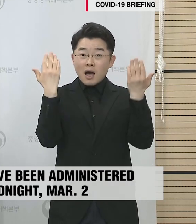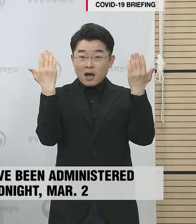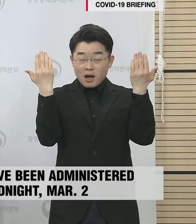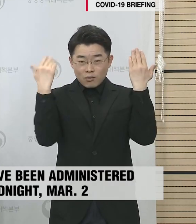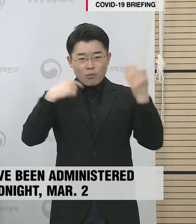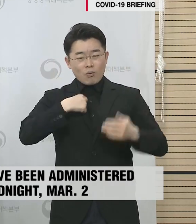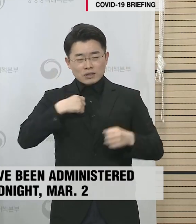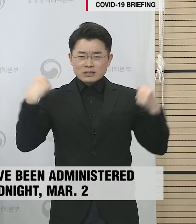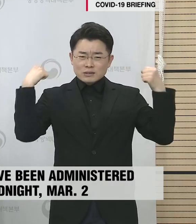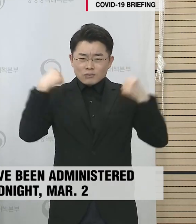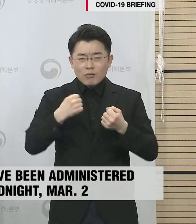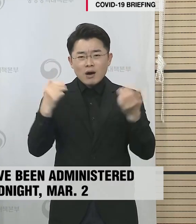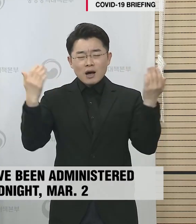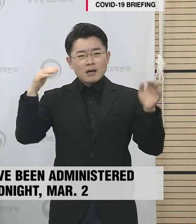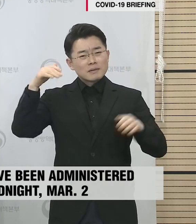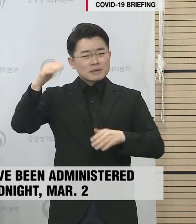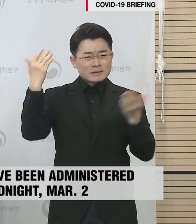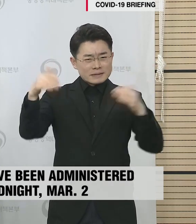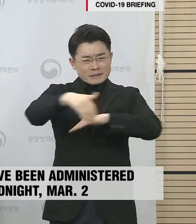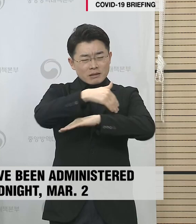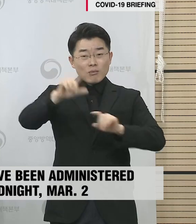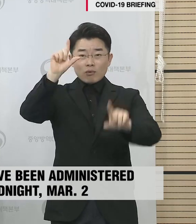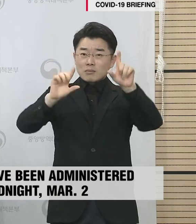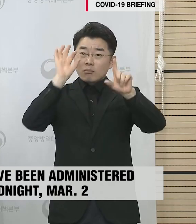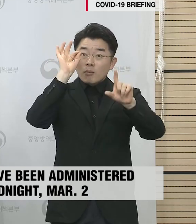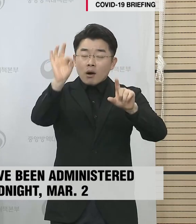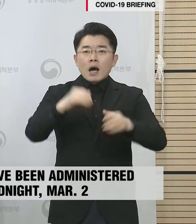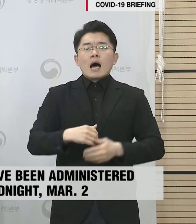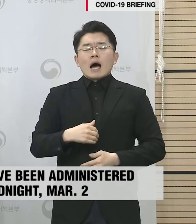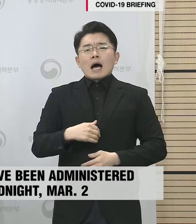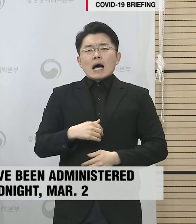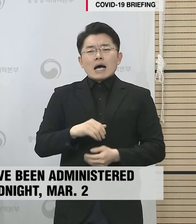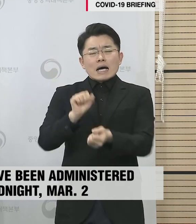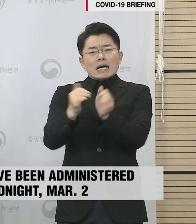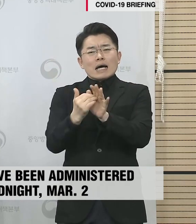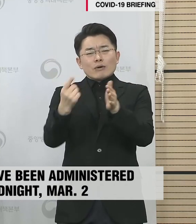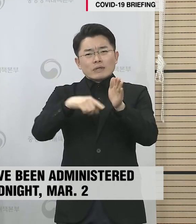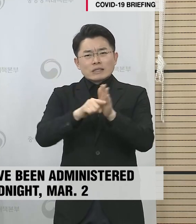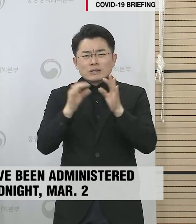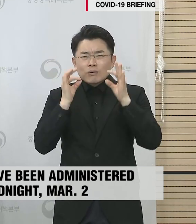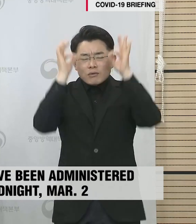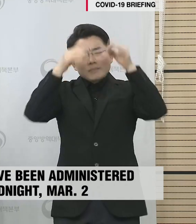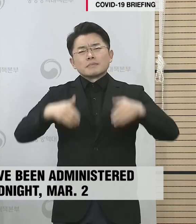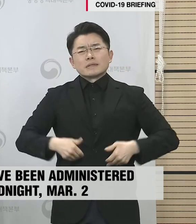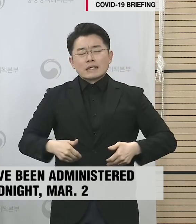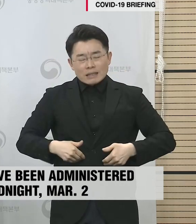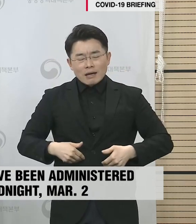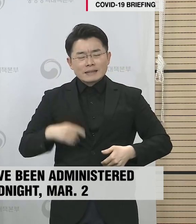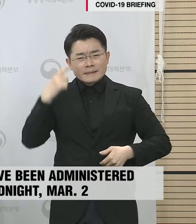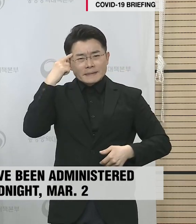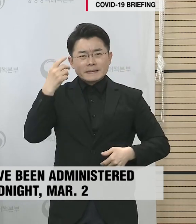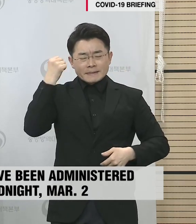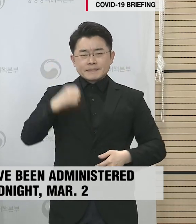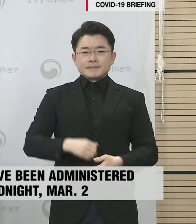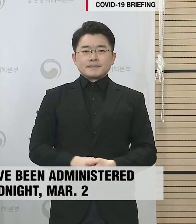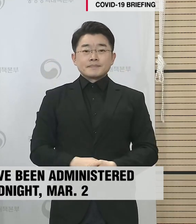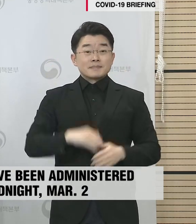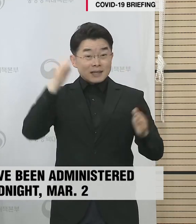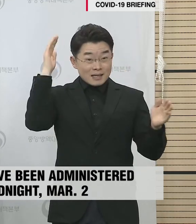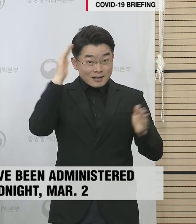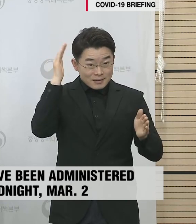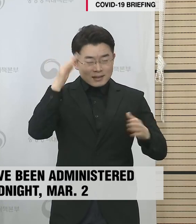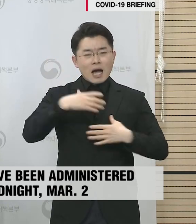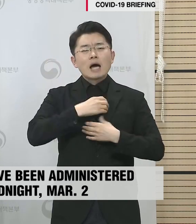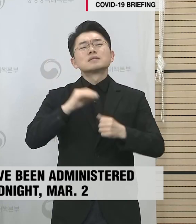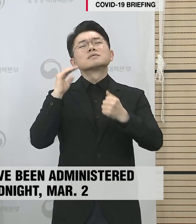middle school students also going to school as well. And as a health official, I feel a heavy responsibility. And